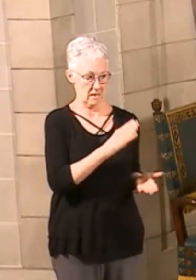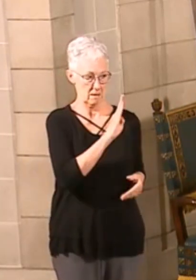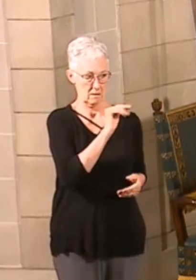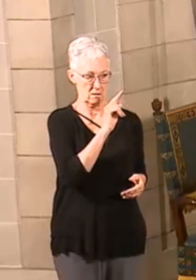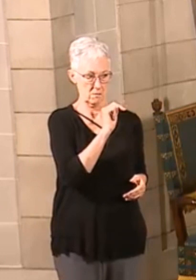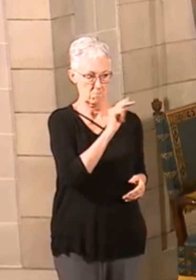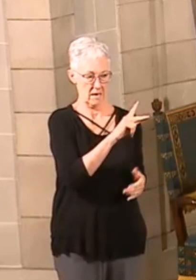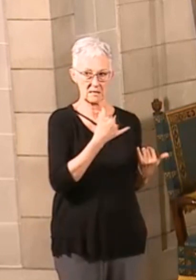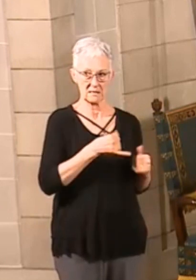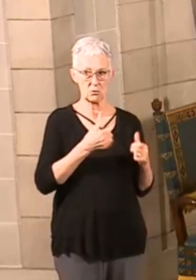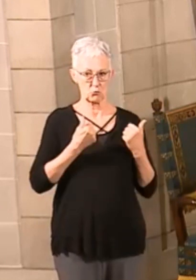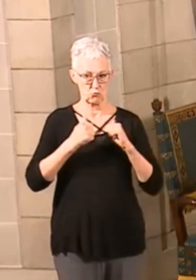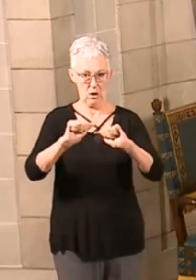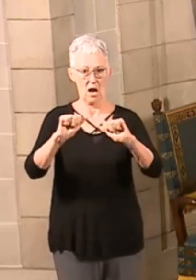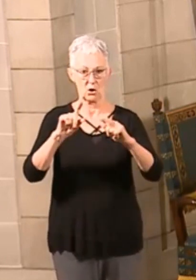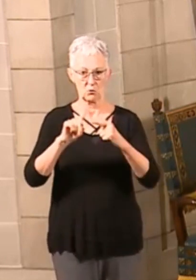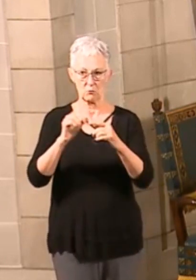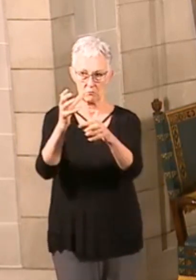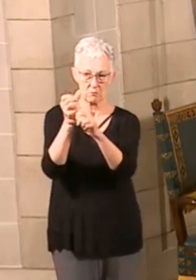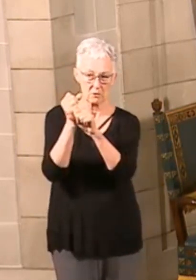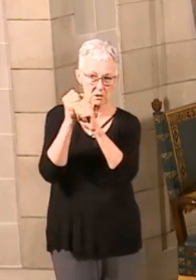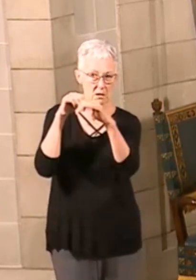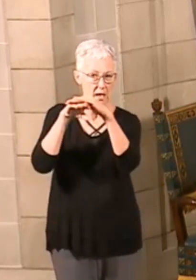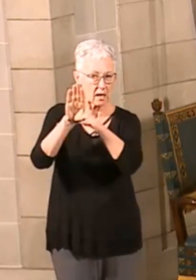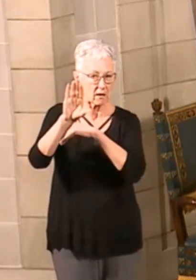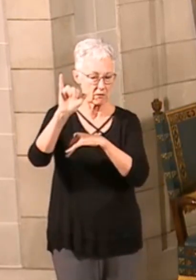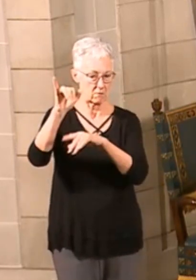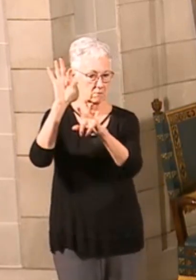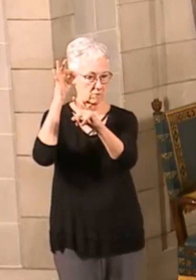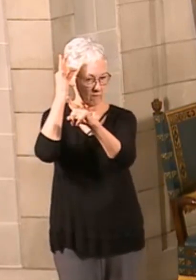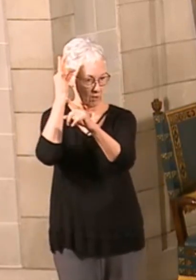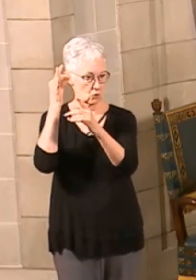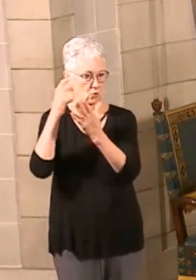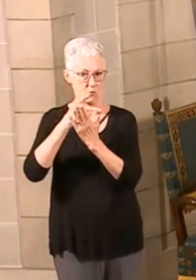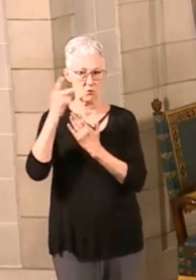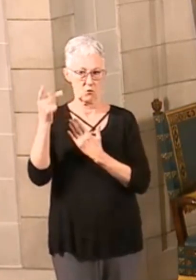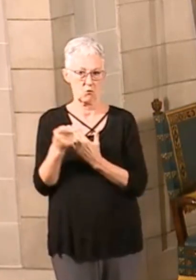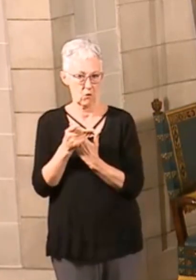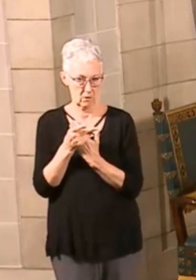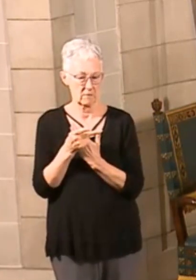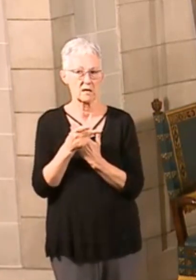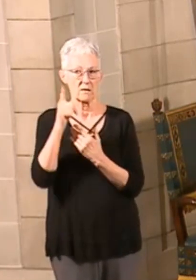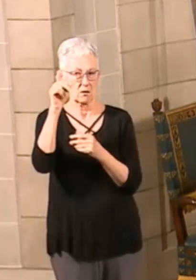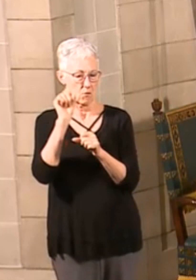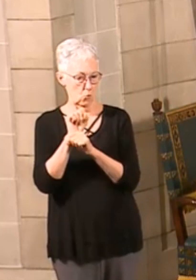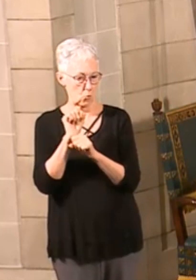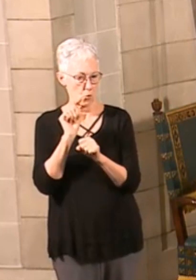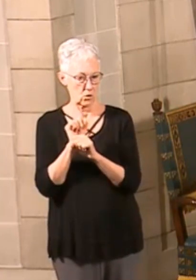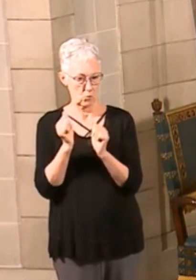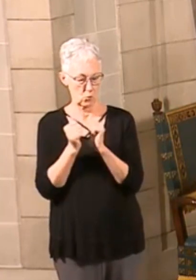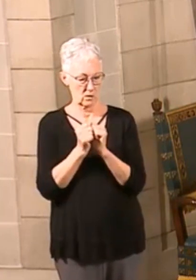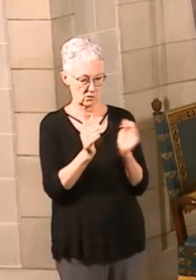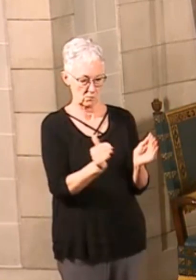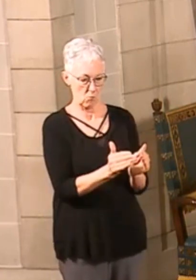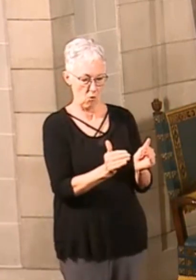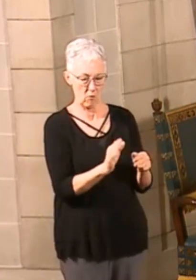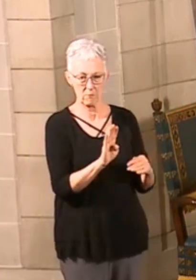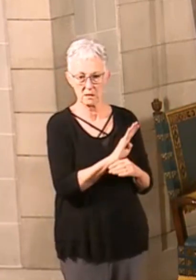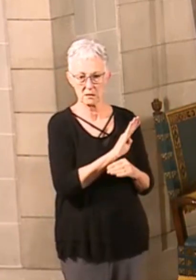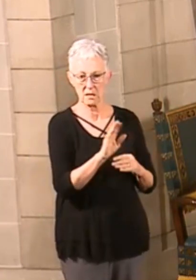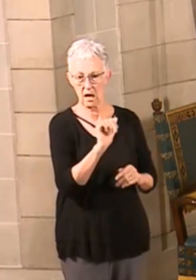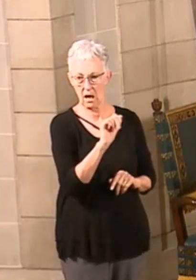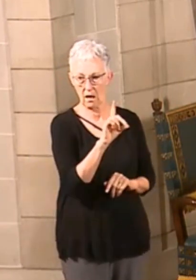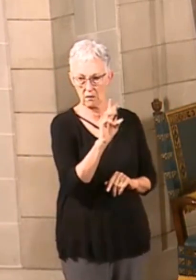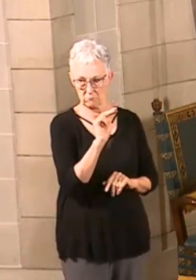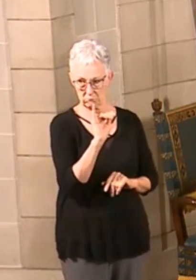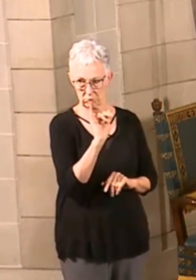much needed community relief, particularly in our rural areas, and they're working with the Small Business Administration for login. But